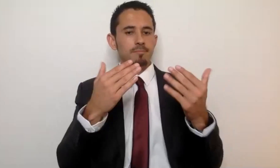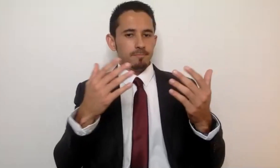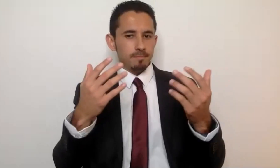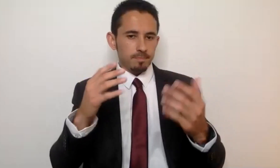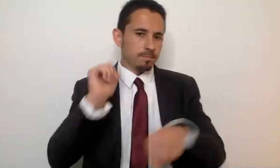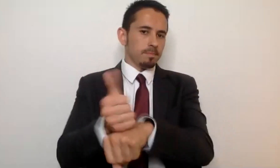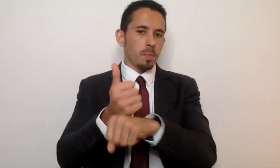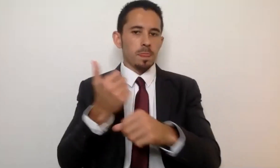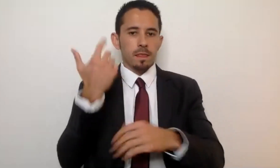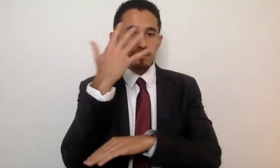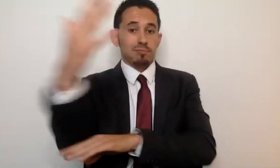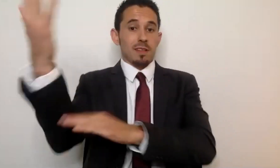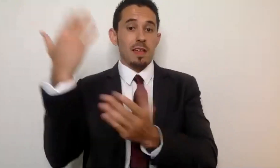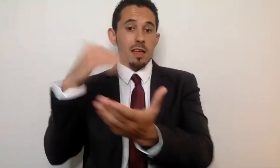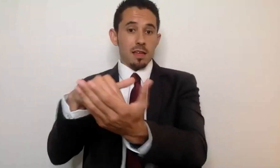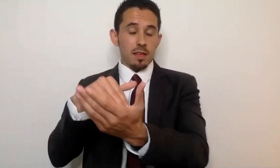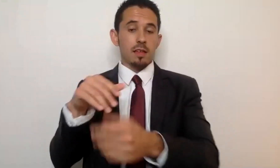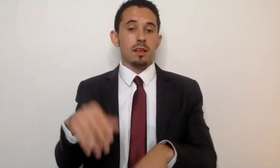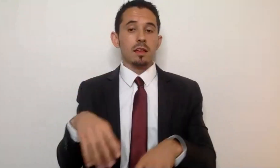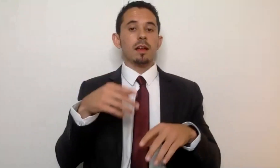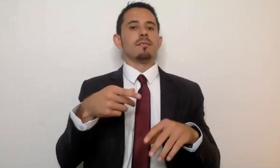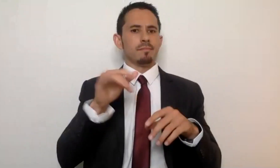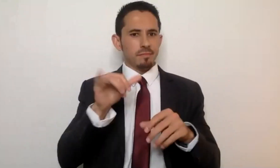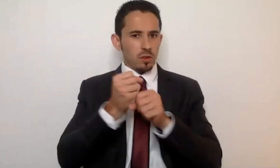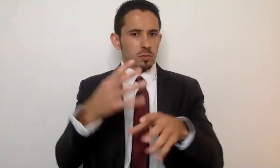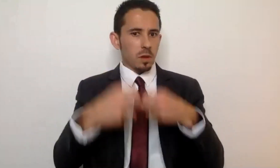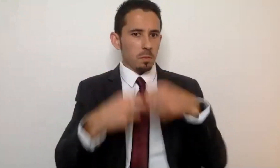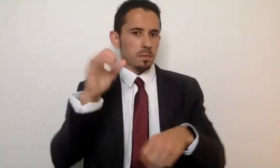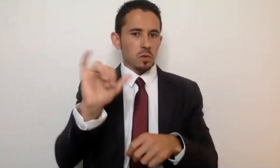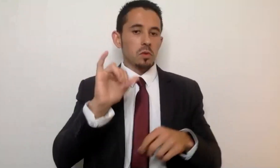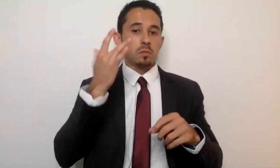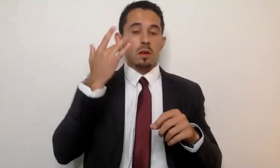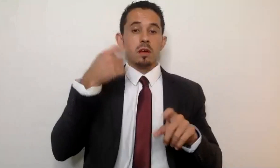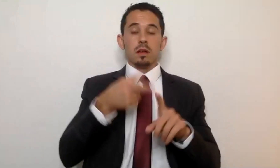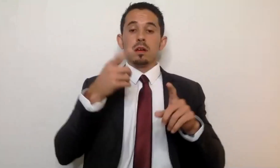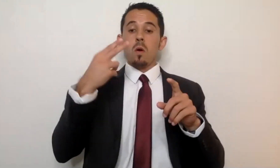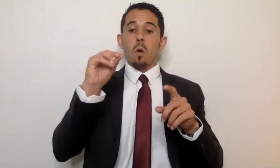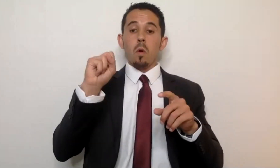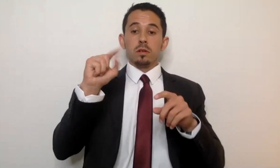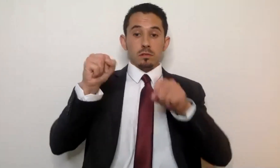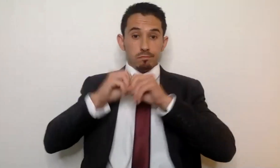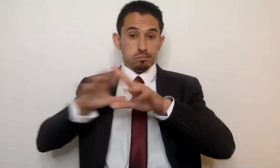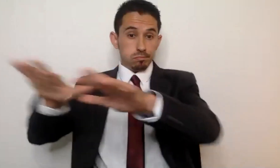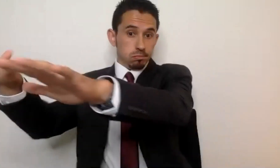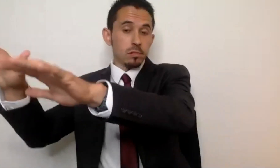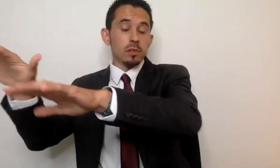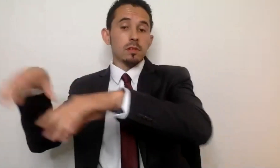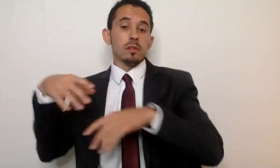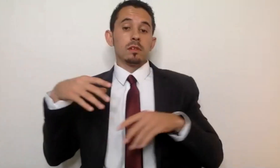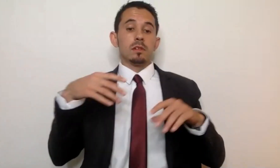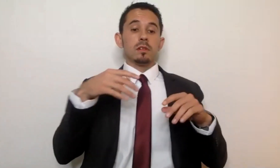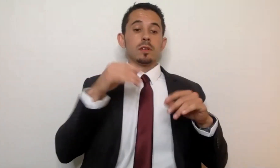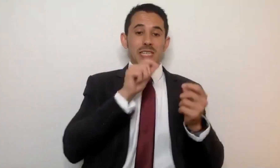Also, conservation biologists often want to establish reforestation, which causes problems in itself, because